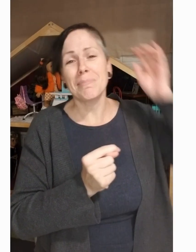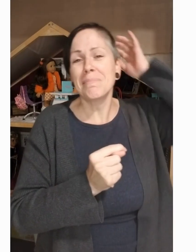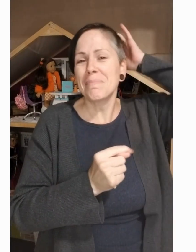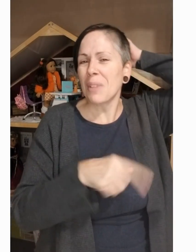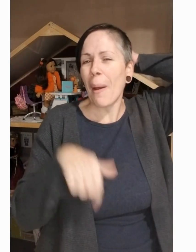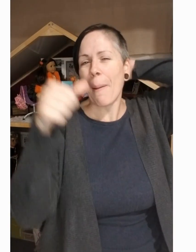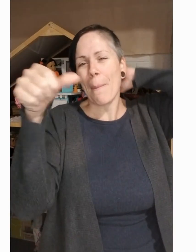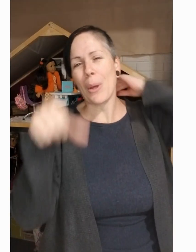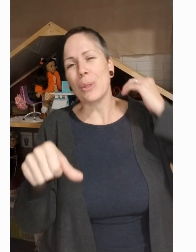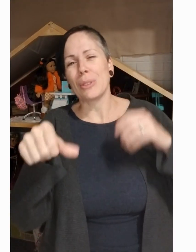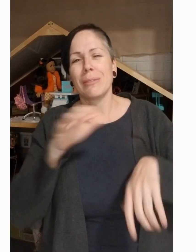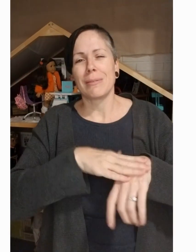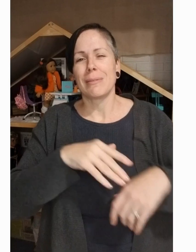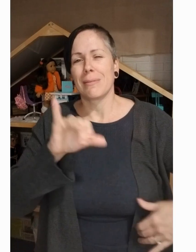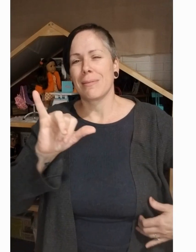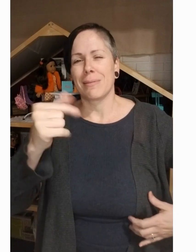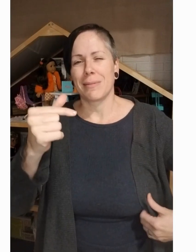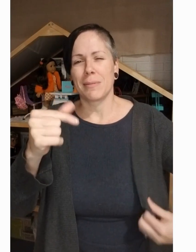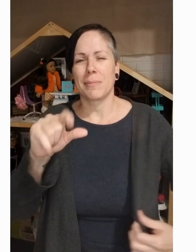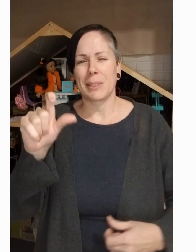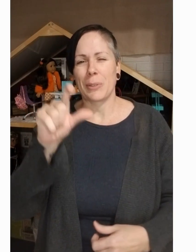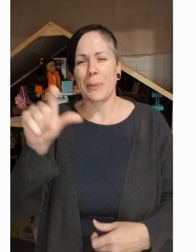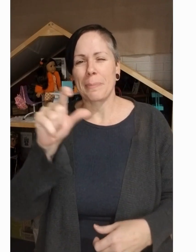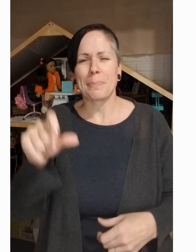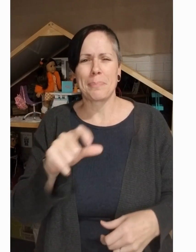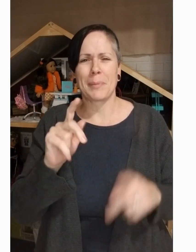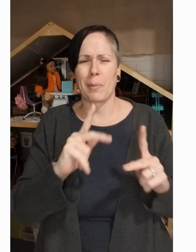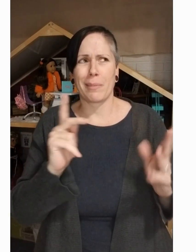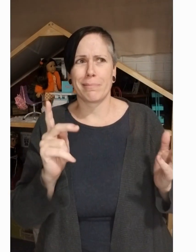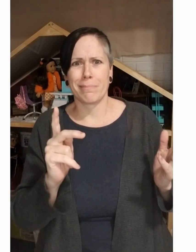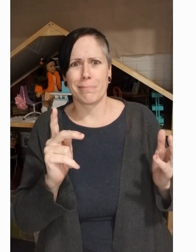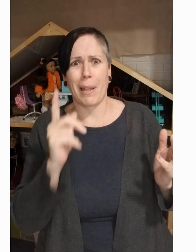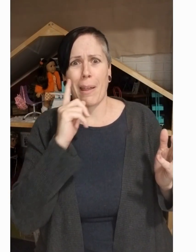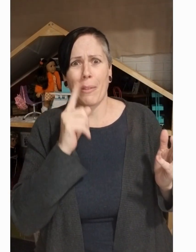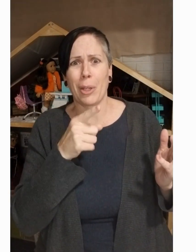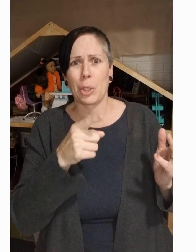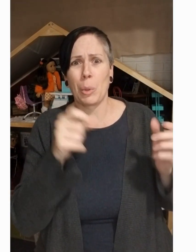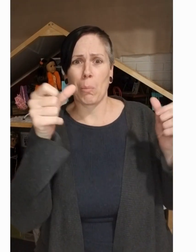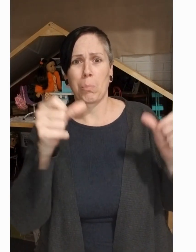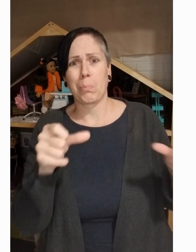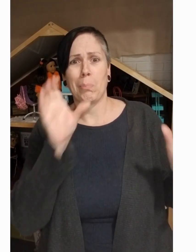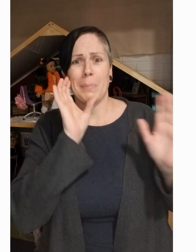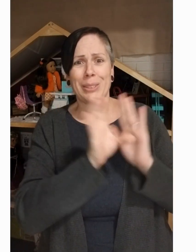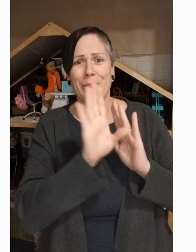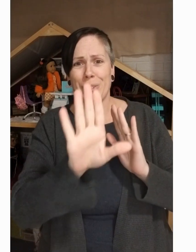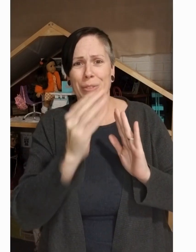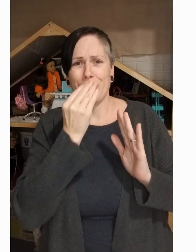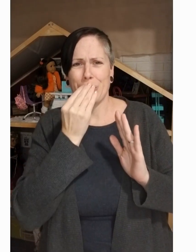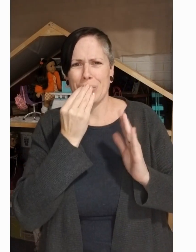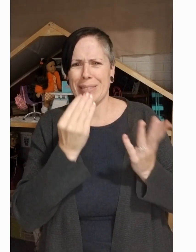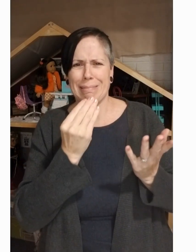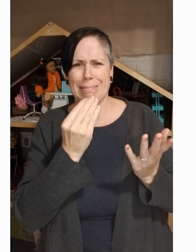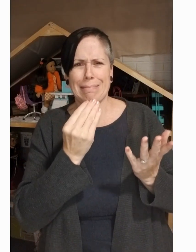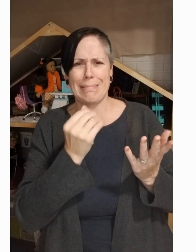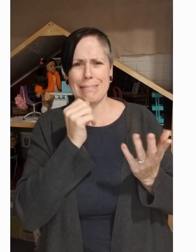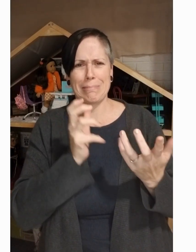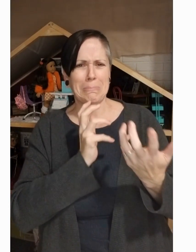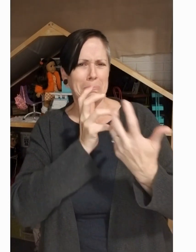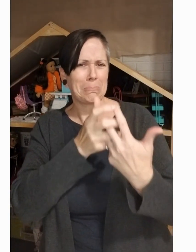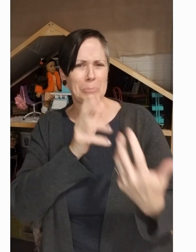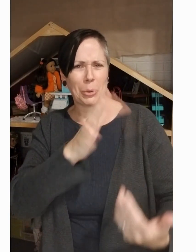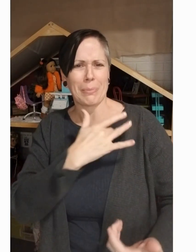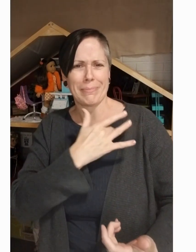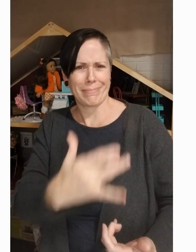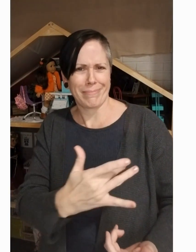them, I think, on Instagram and people were like, "I thought you were just posting pictures of your food," which seemed kind of off brand. My